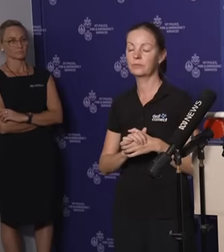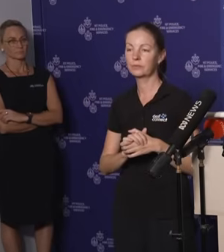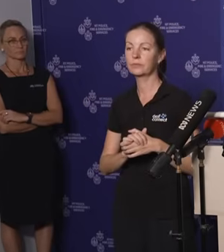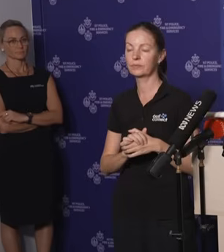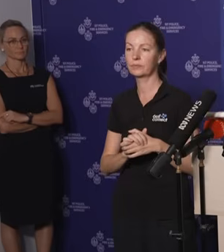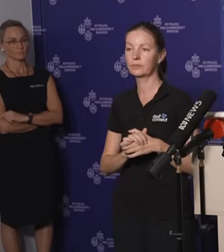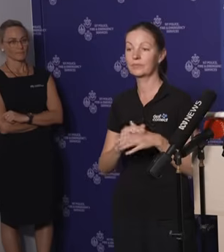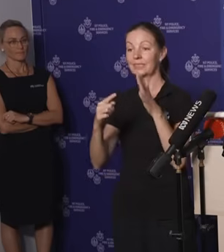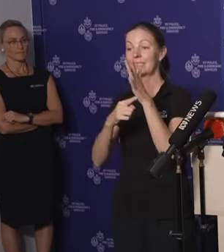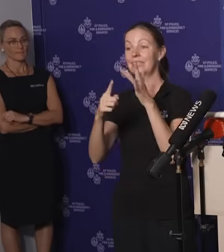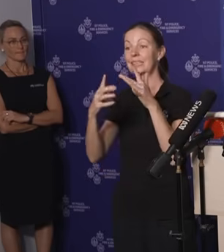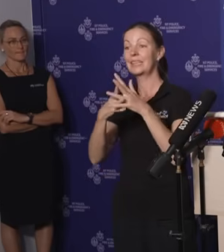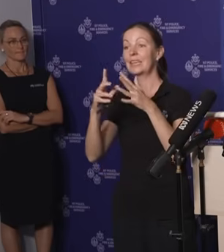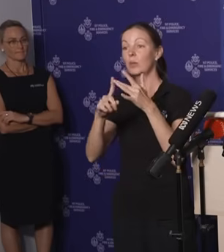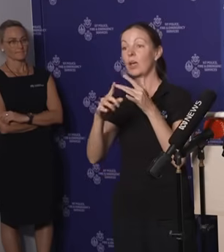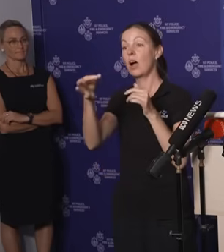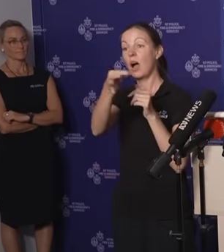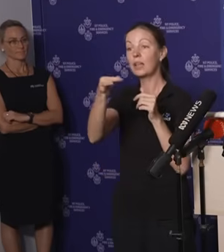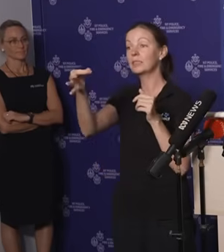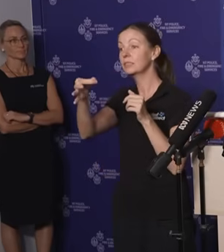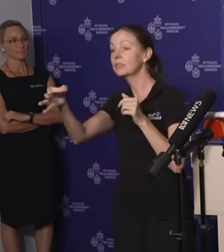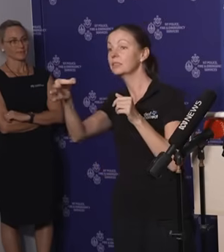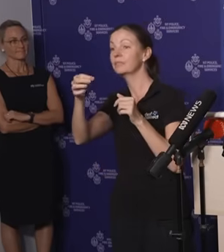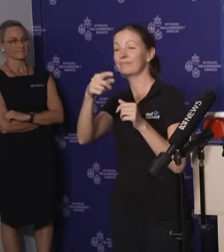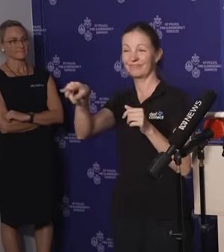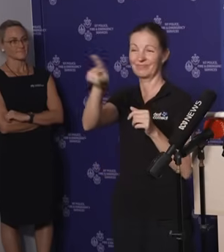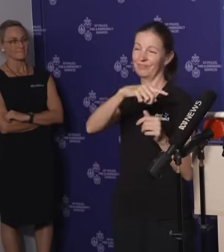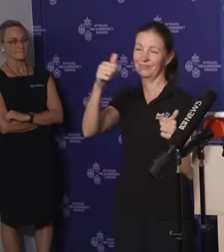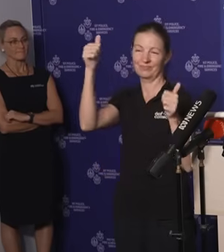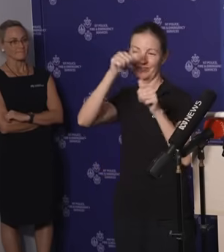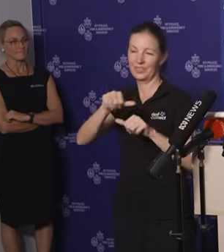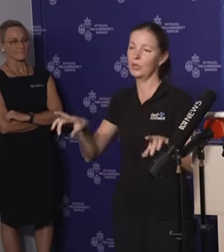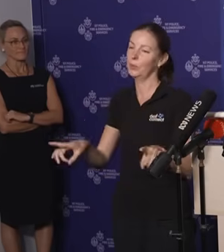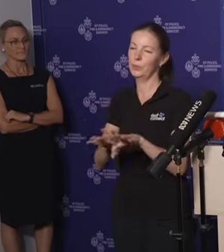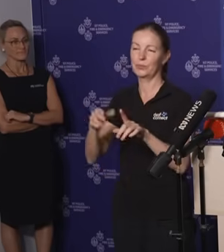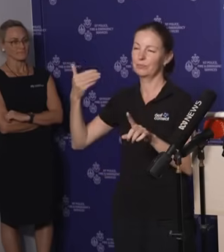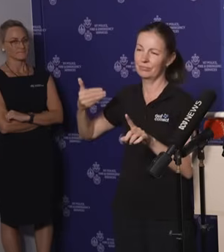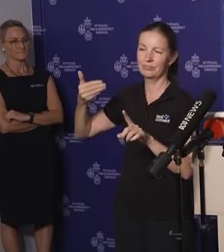Again, the Tiwi Islands are used to this sort of event and they are prepared and ready.